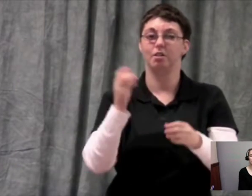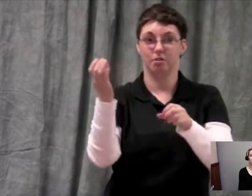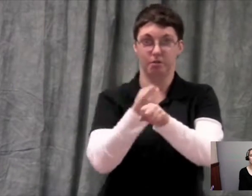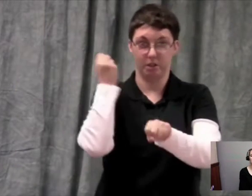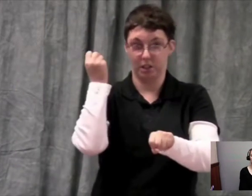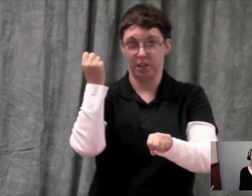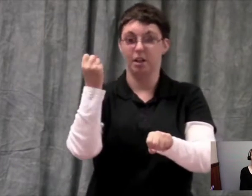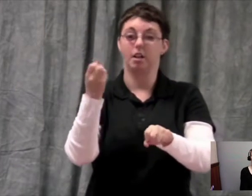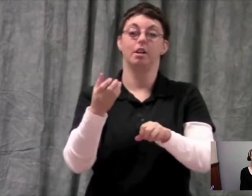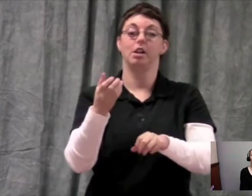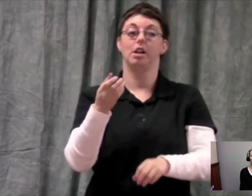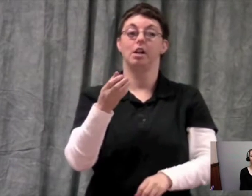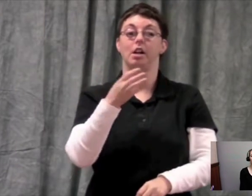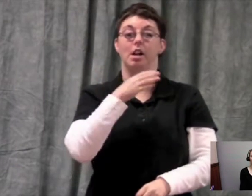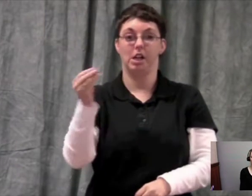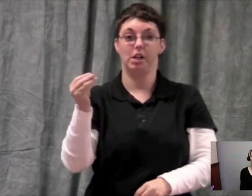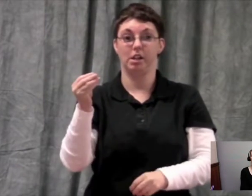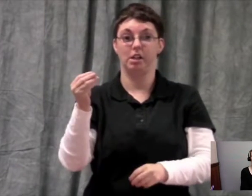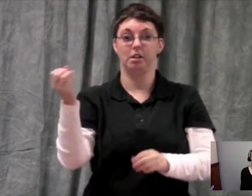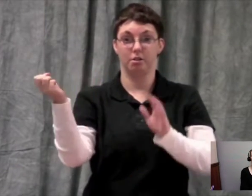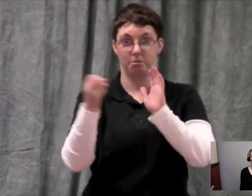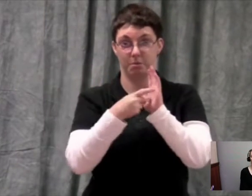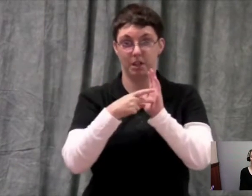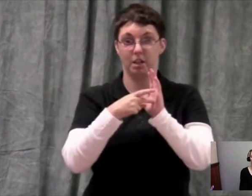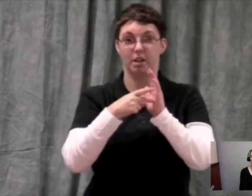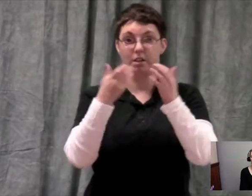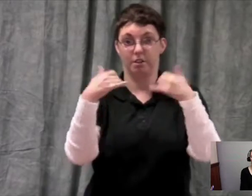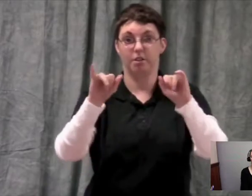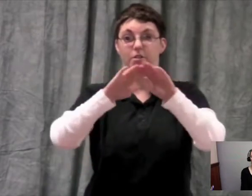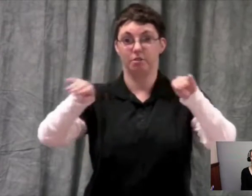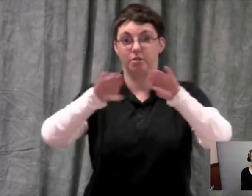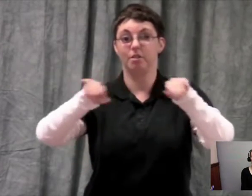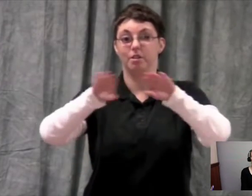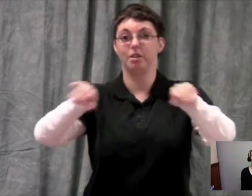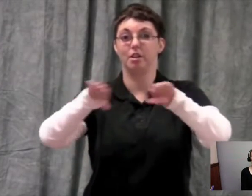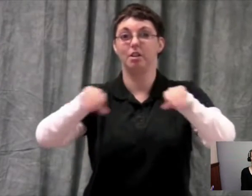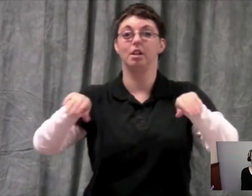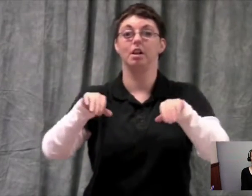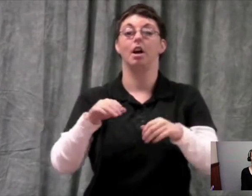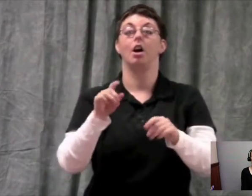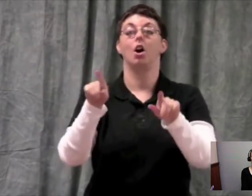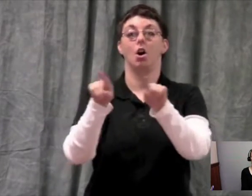Spain and swimming. So we ended up coming back, and I still swim as well. There's also another sport that I